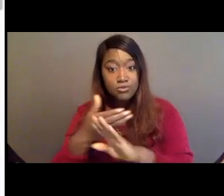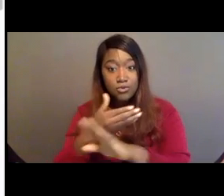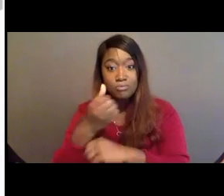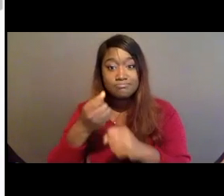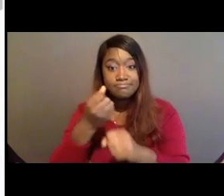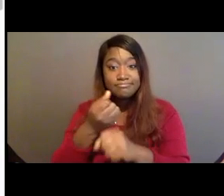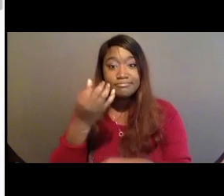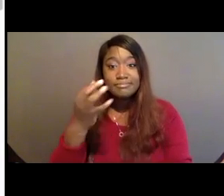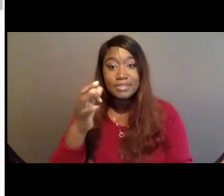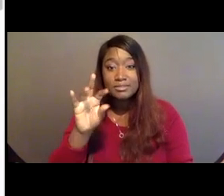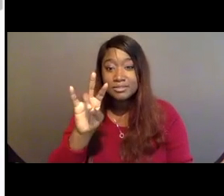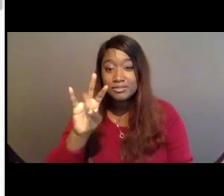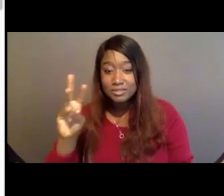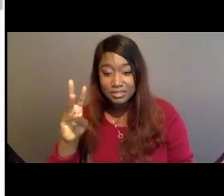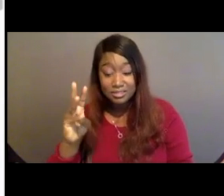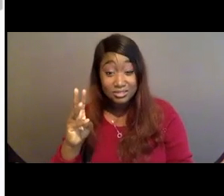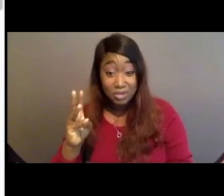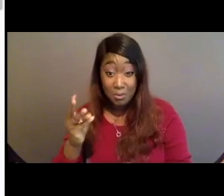amongst the Chinese